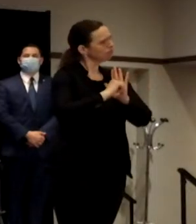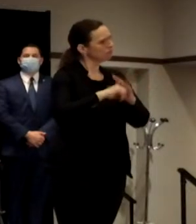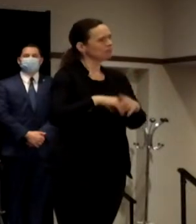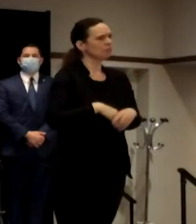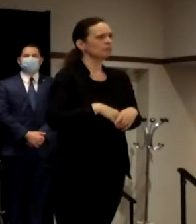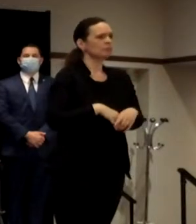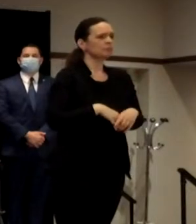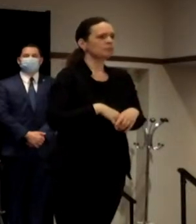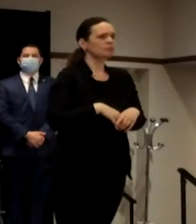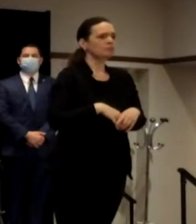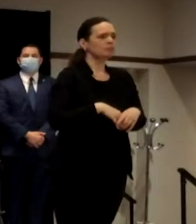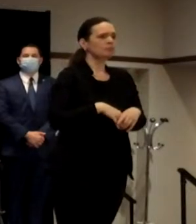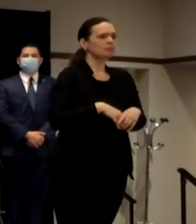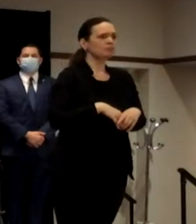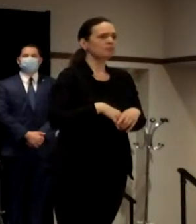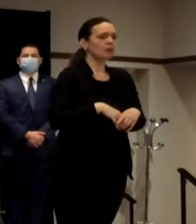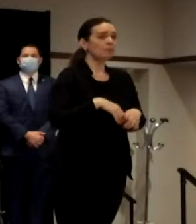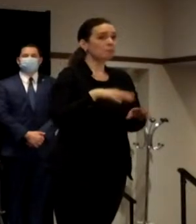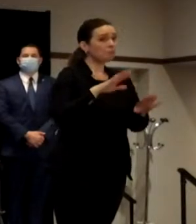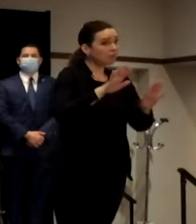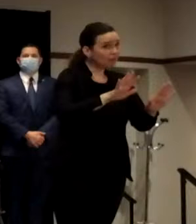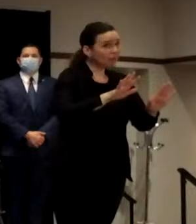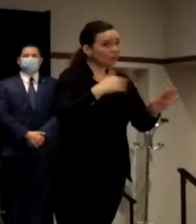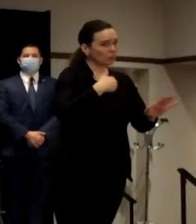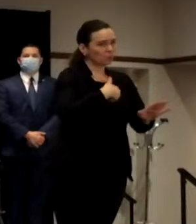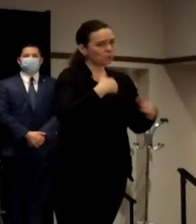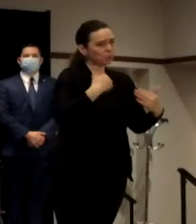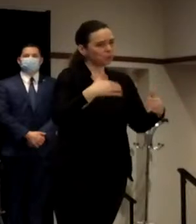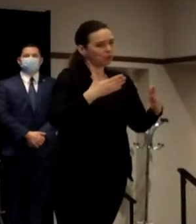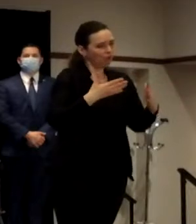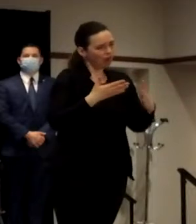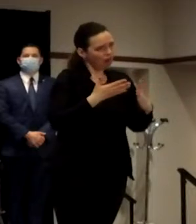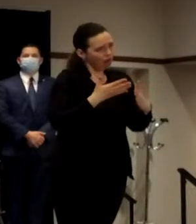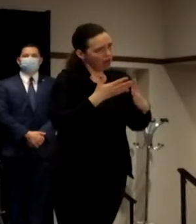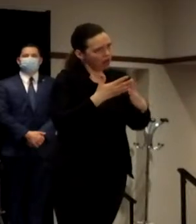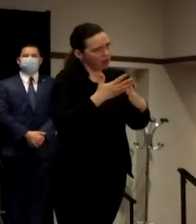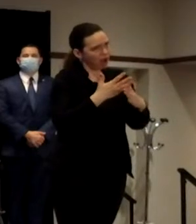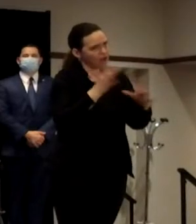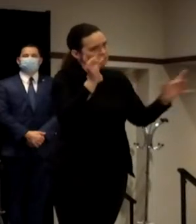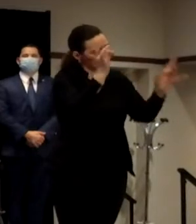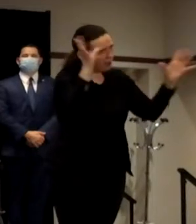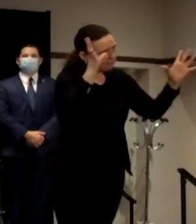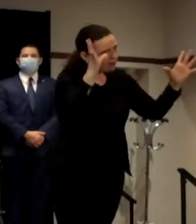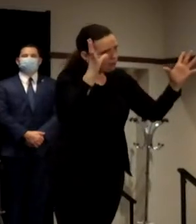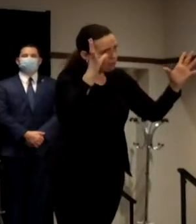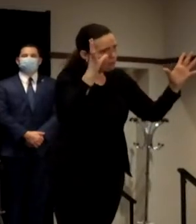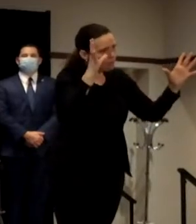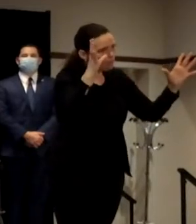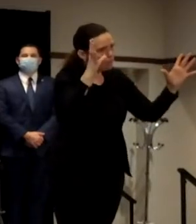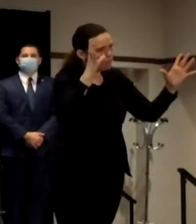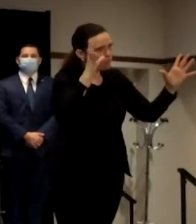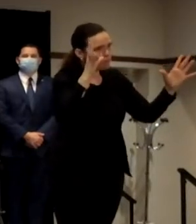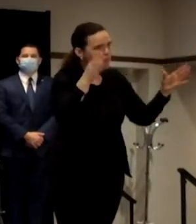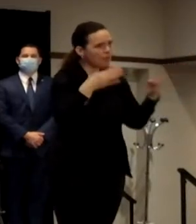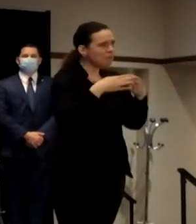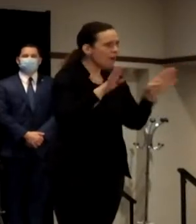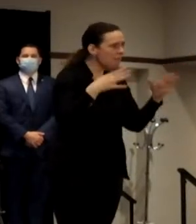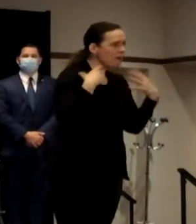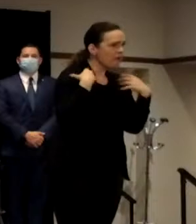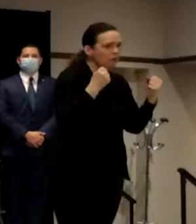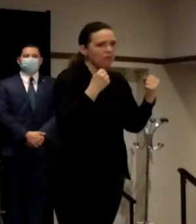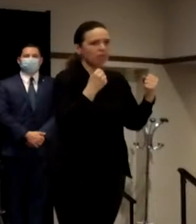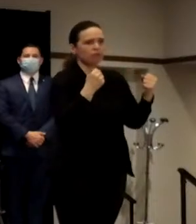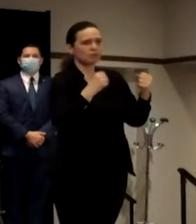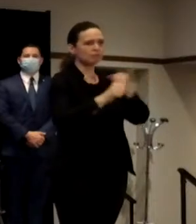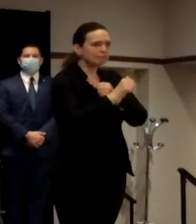a nightmare for both students, parents, teachers, school administrators, and public health officials like ourselves.